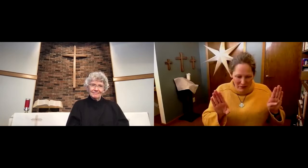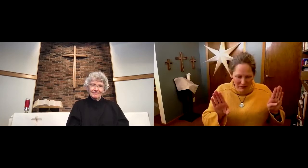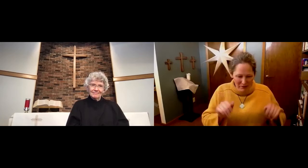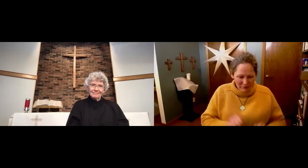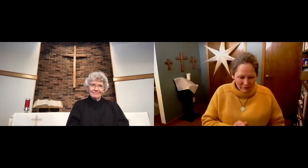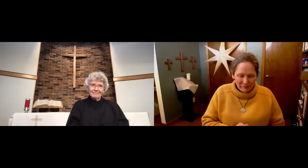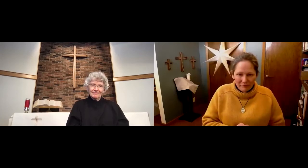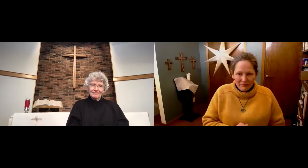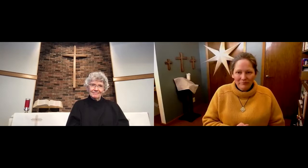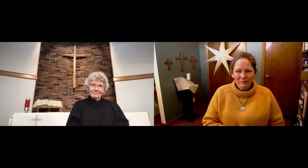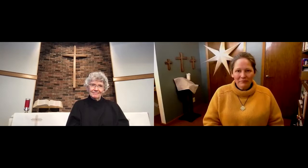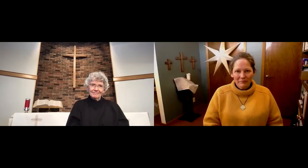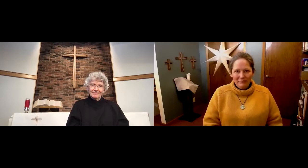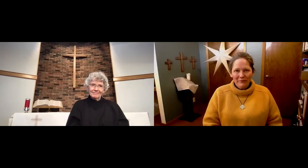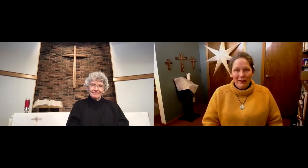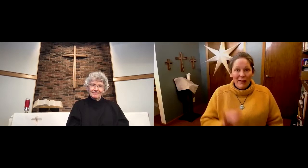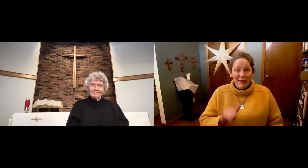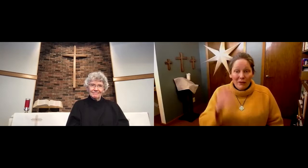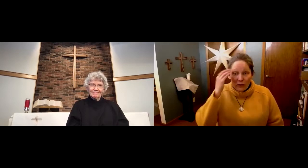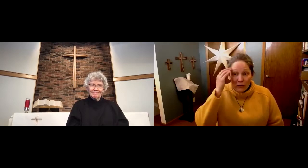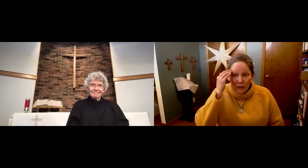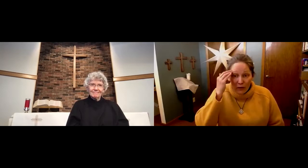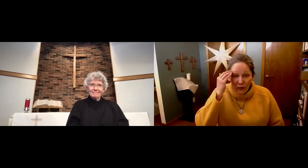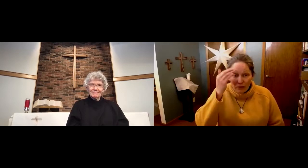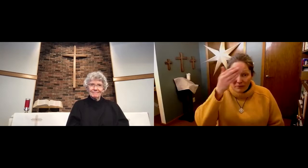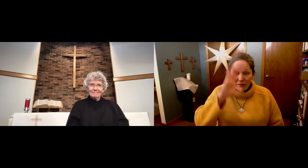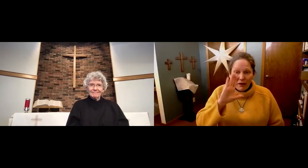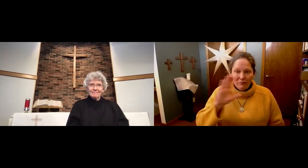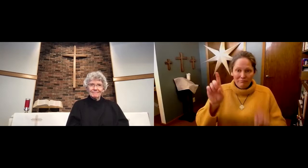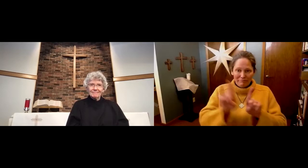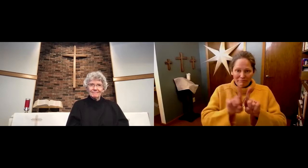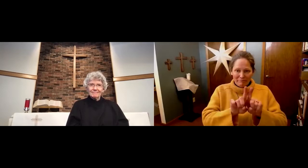Open your hearts and your minds,